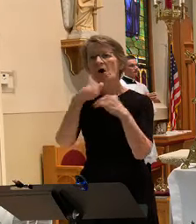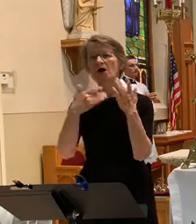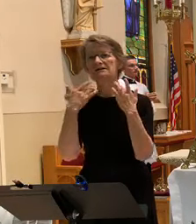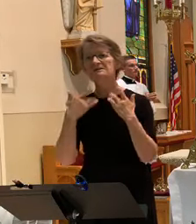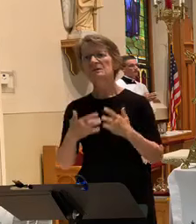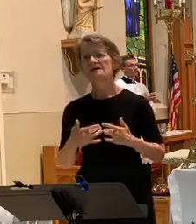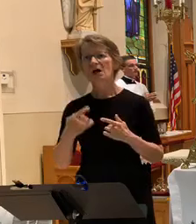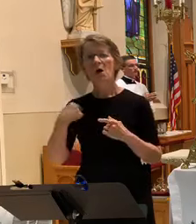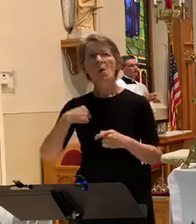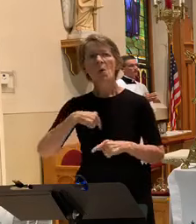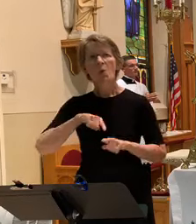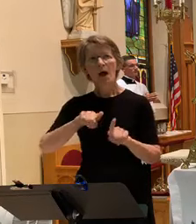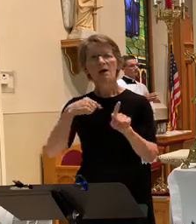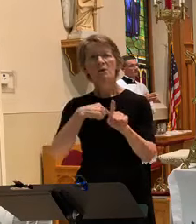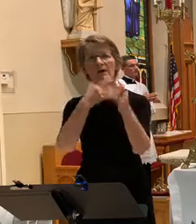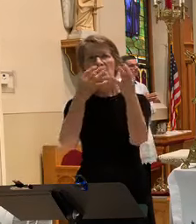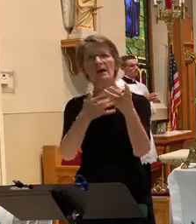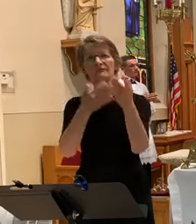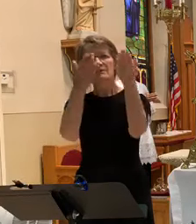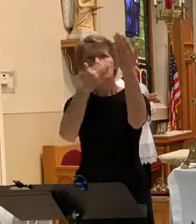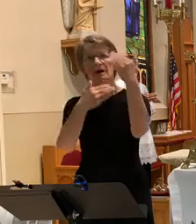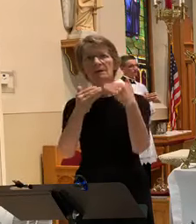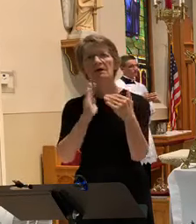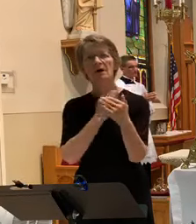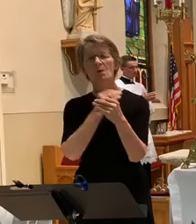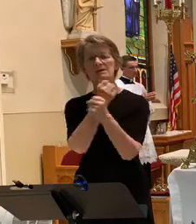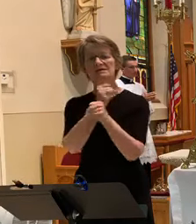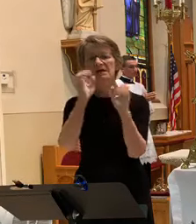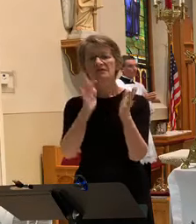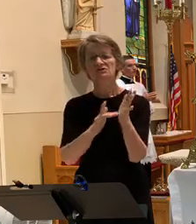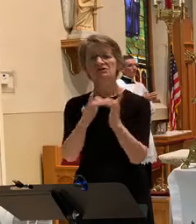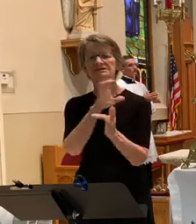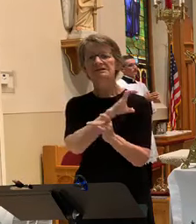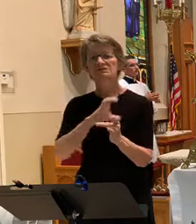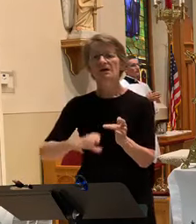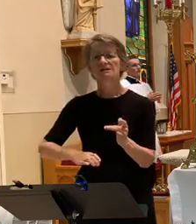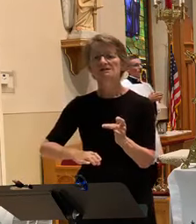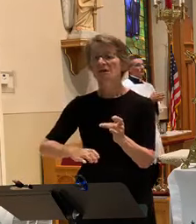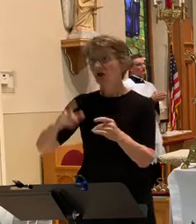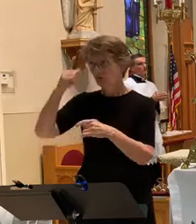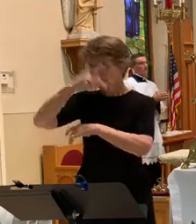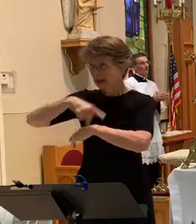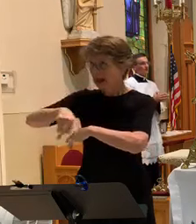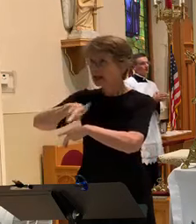as we await the blessed hope and the coming of our Savior, Jesus Christ.